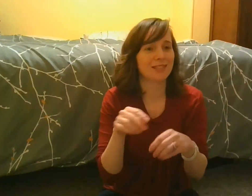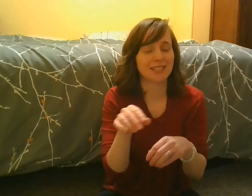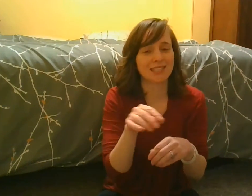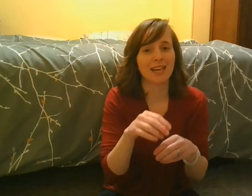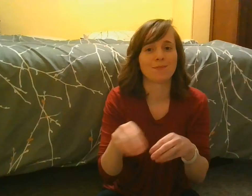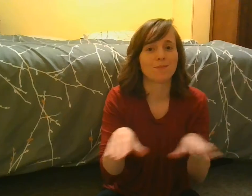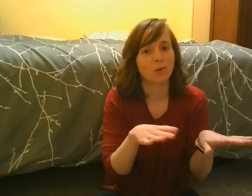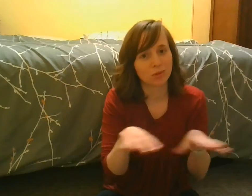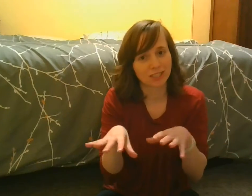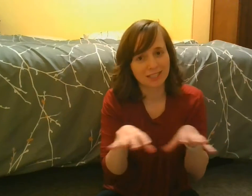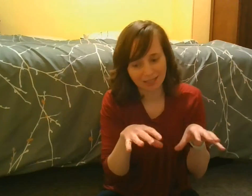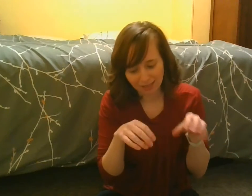the same motions.